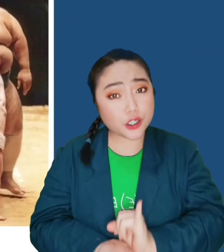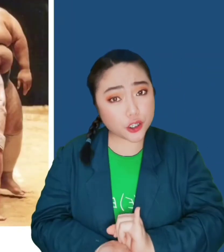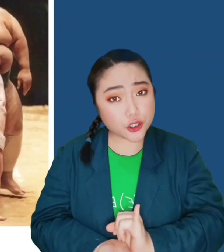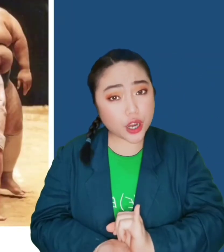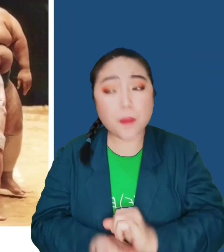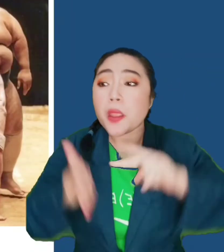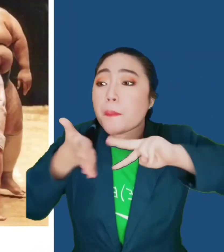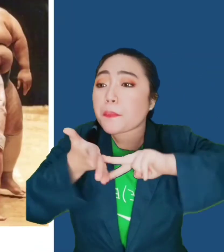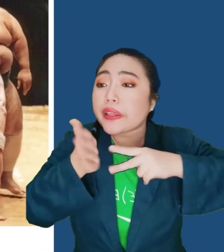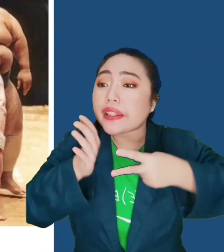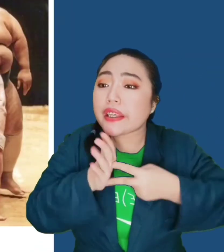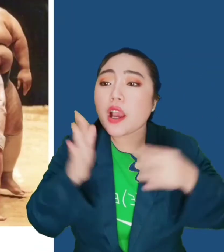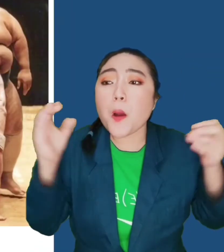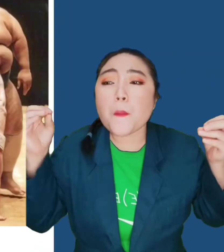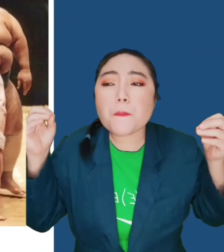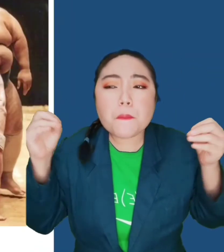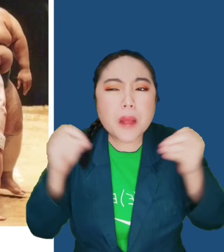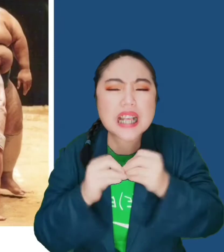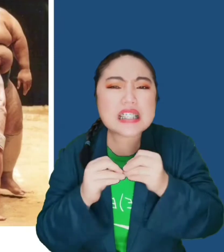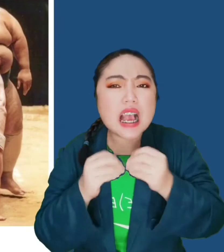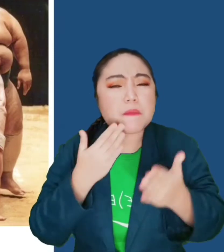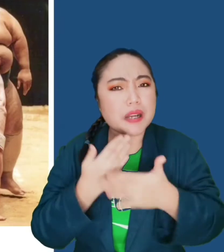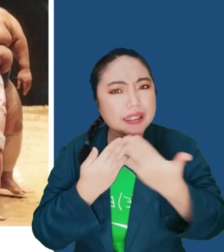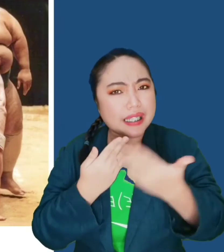inertia. It also means